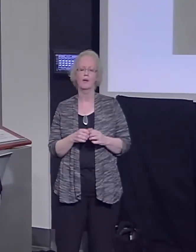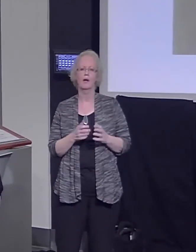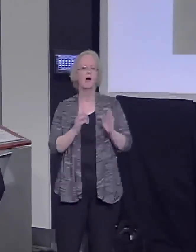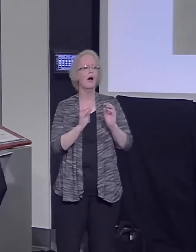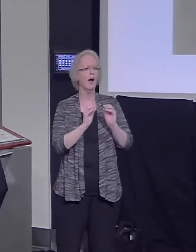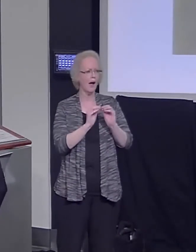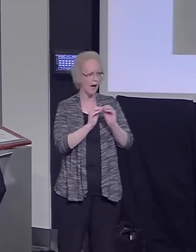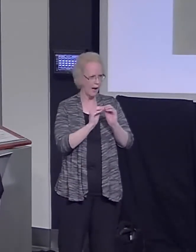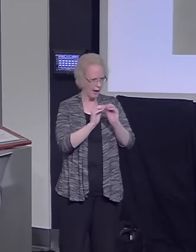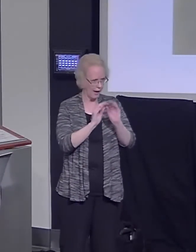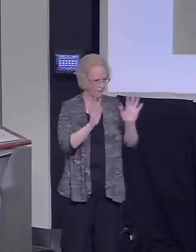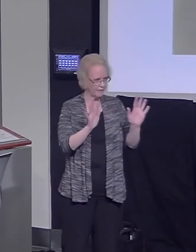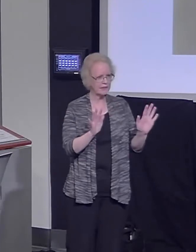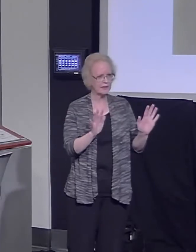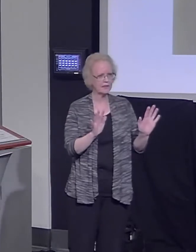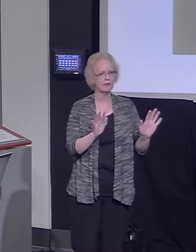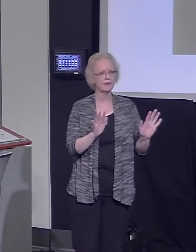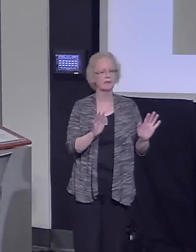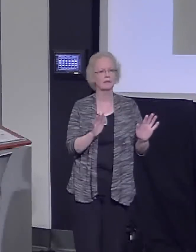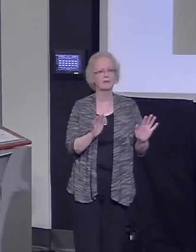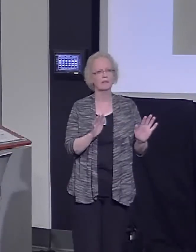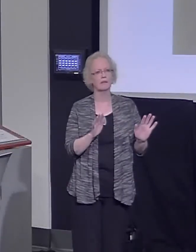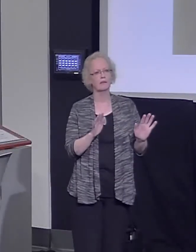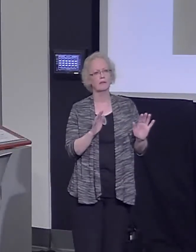obviously, it's the higher levels of the